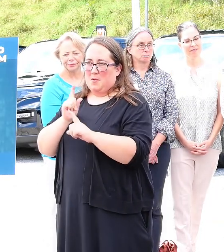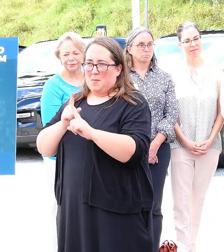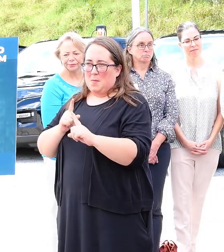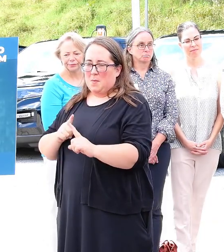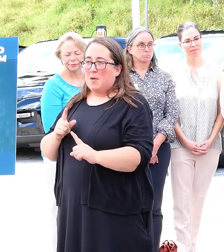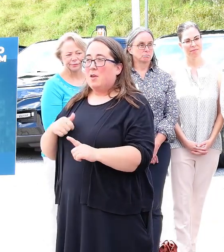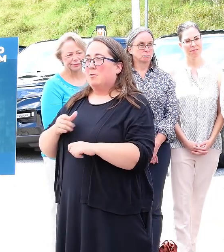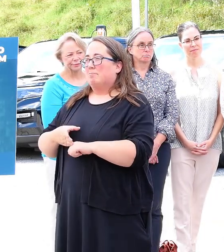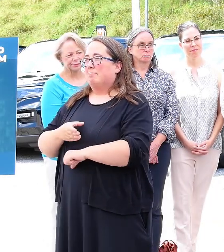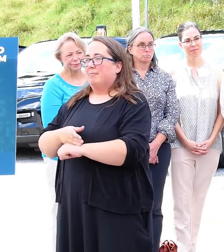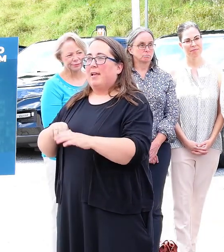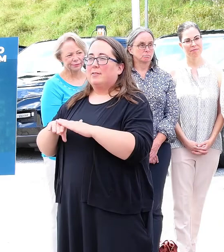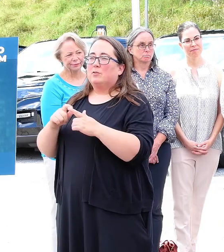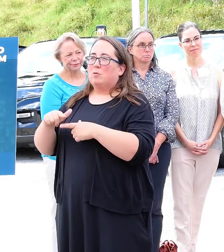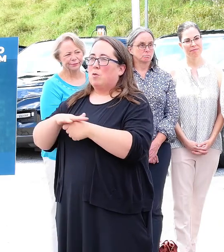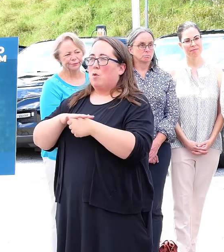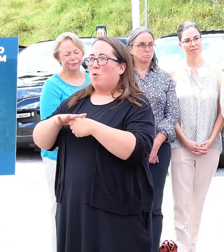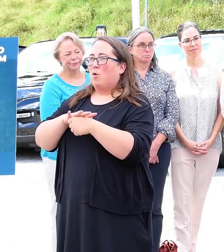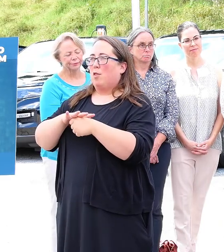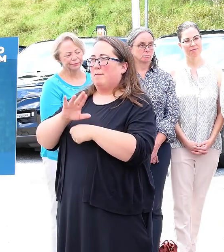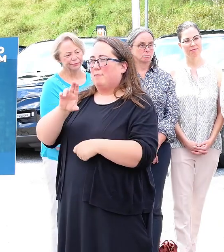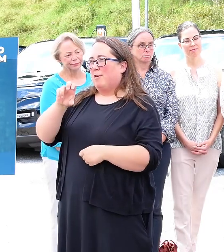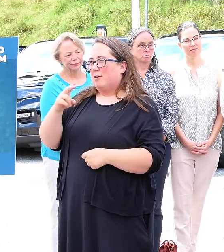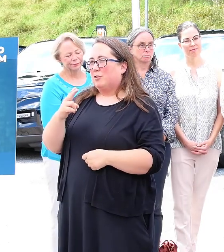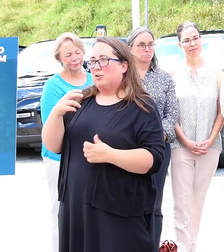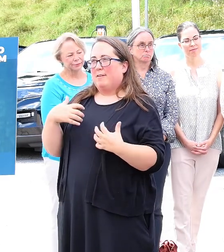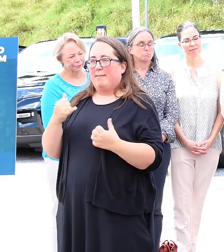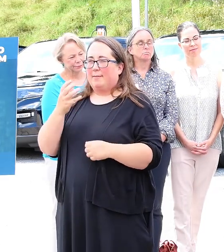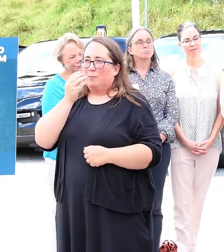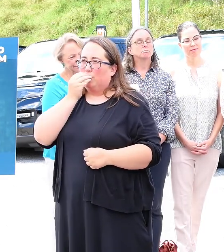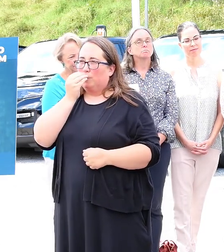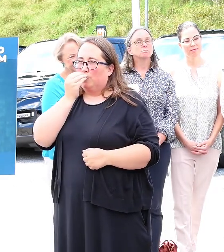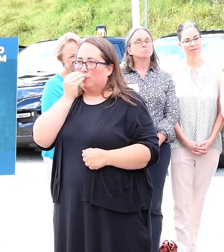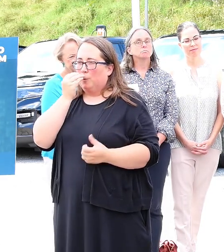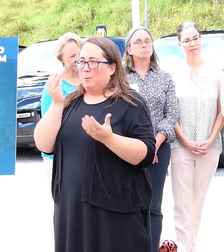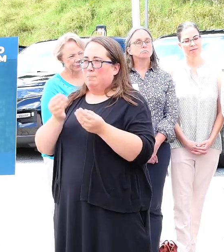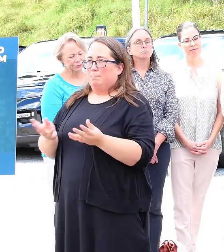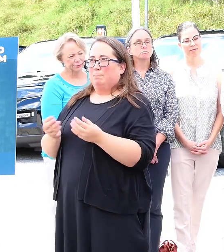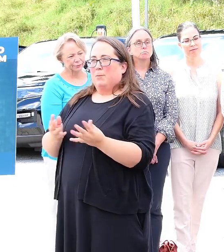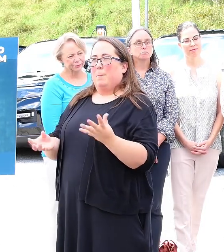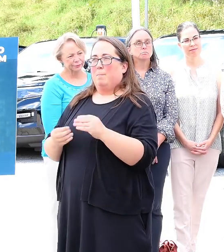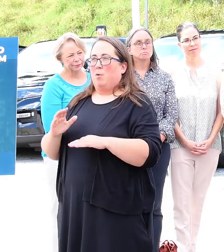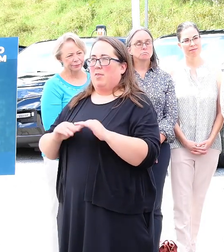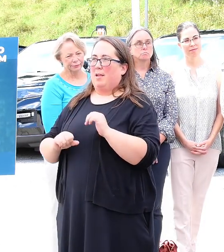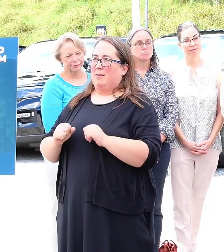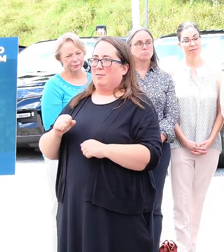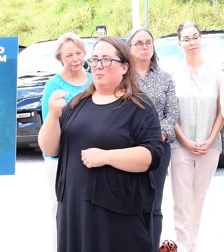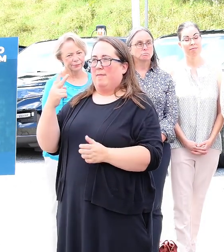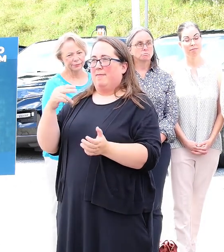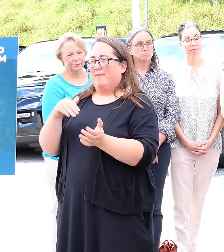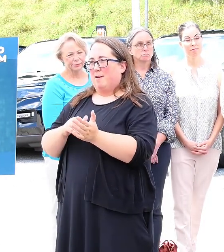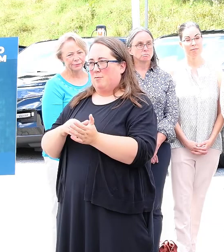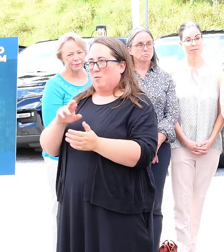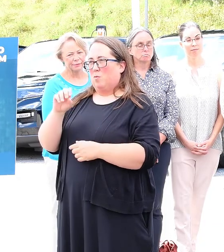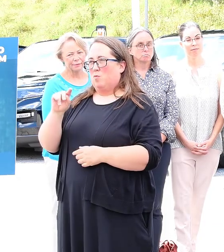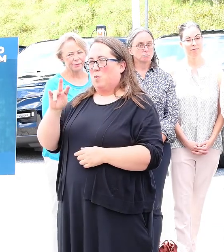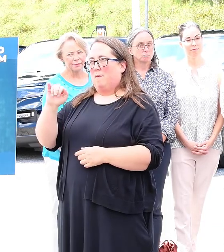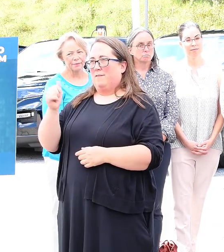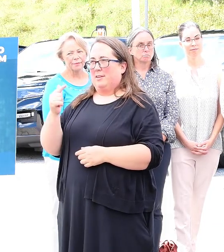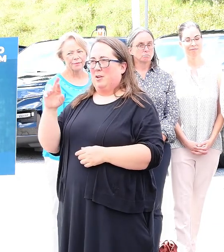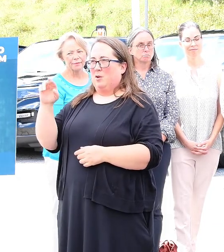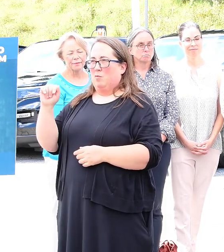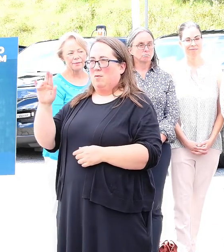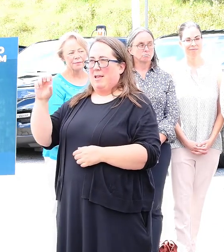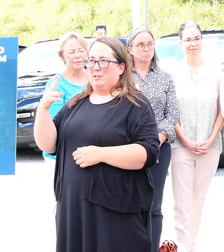dramatically improved access to local, fresh, and healthy foods, distributing more than 12,000 roving radish